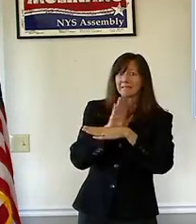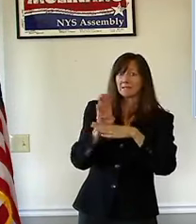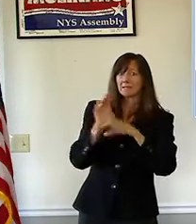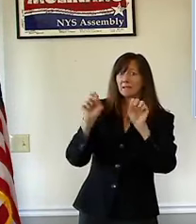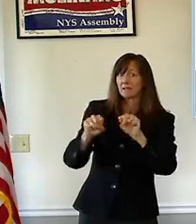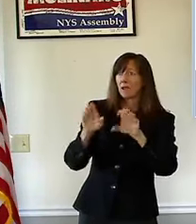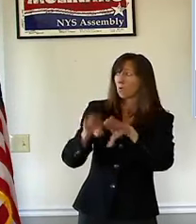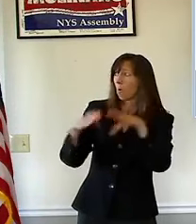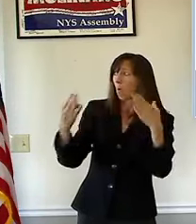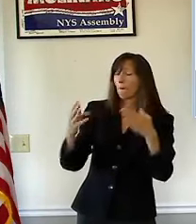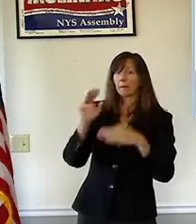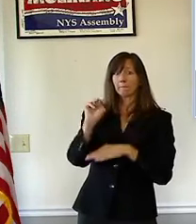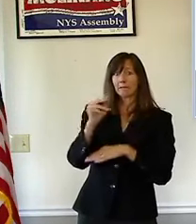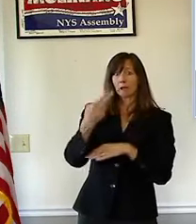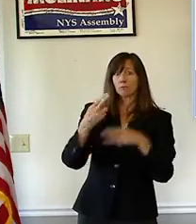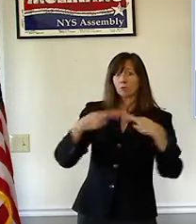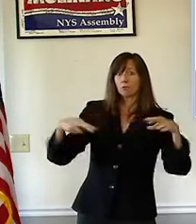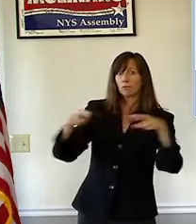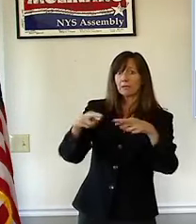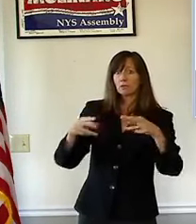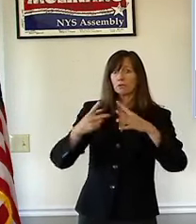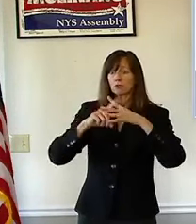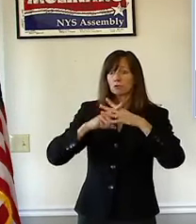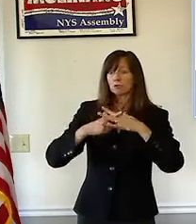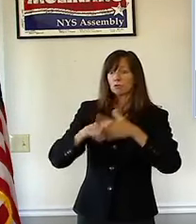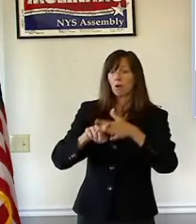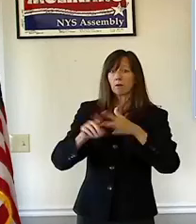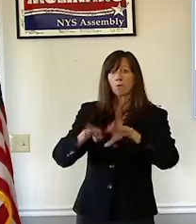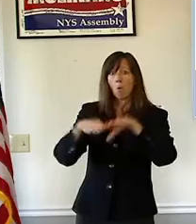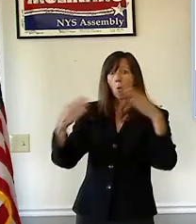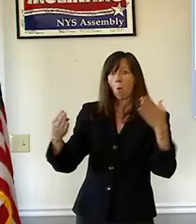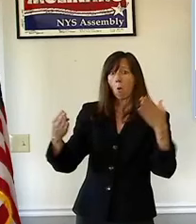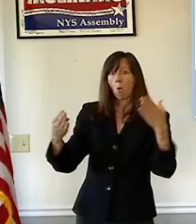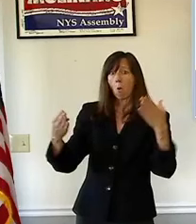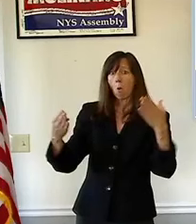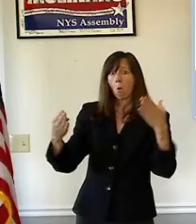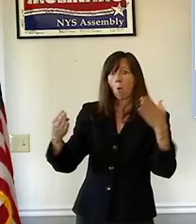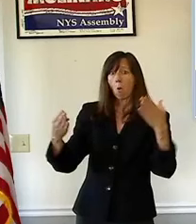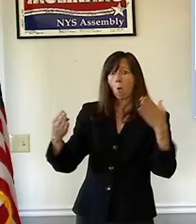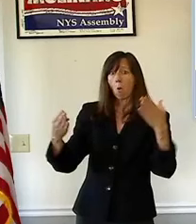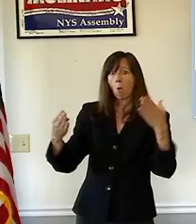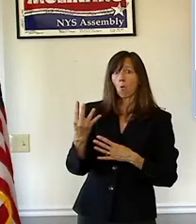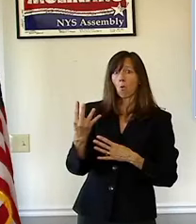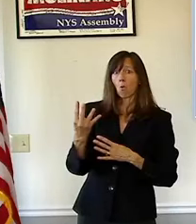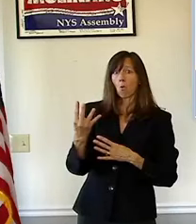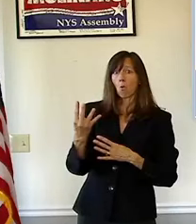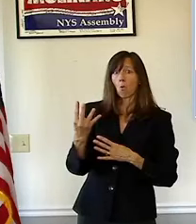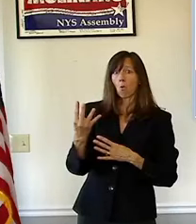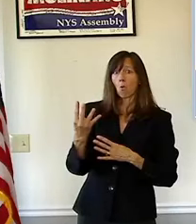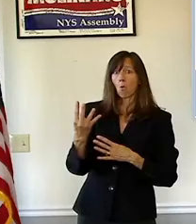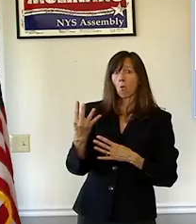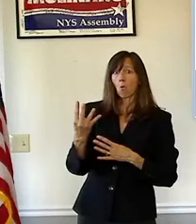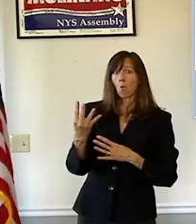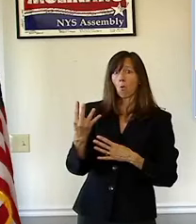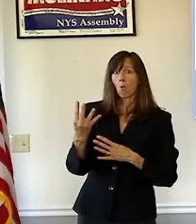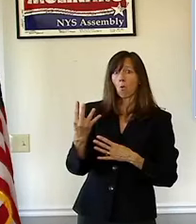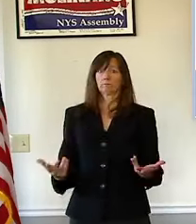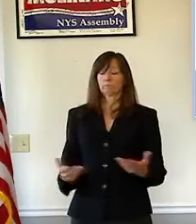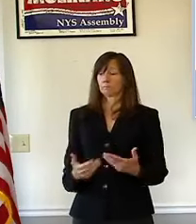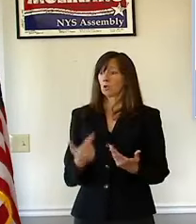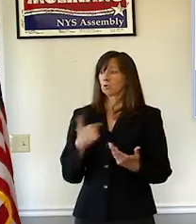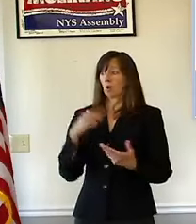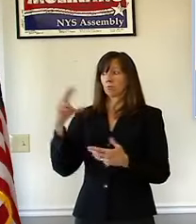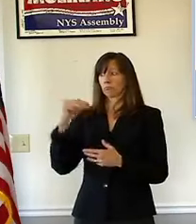commences phase four? And the answer was not no. So all I will tell you is that it is exceptionally frustrating, and it